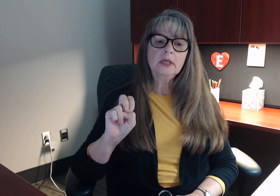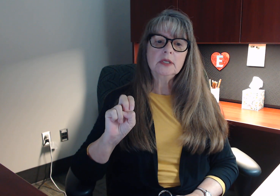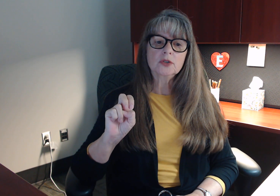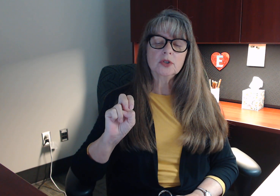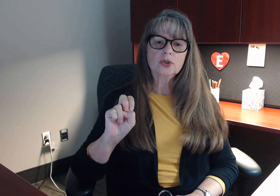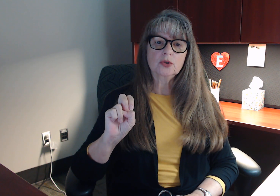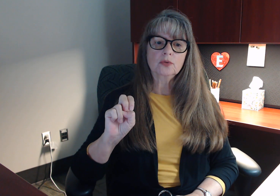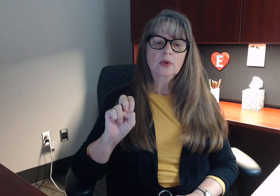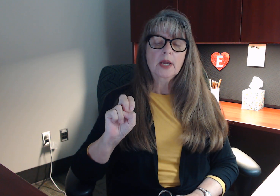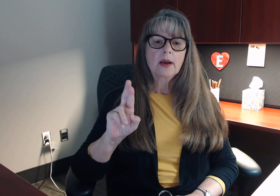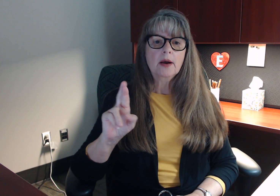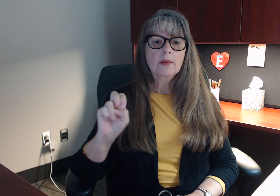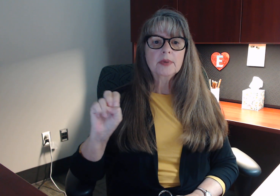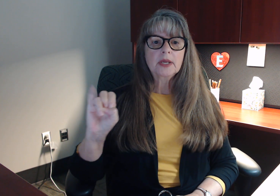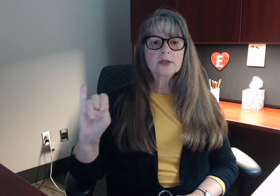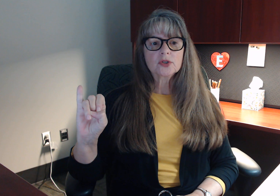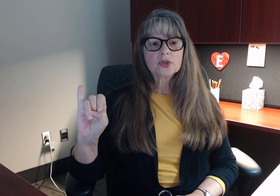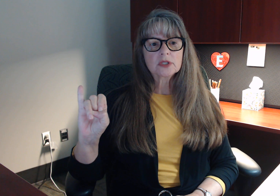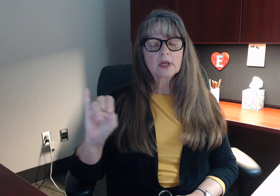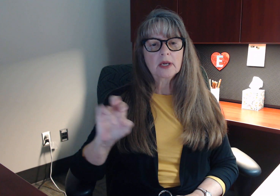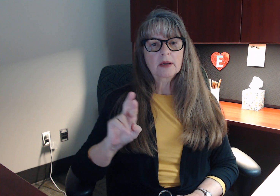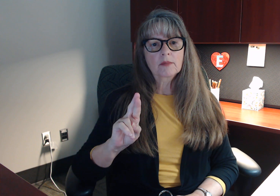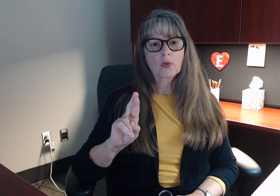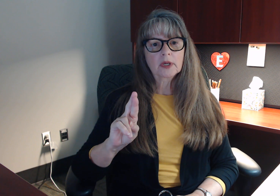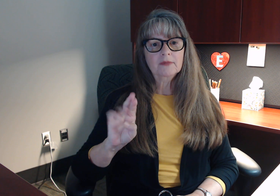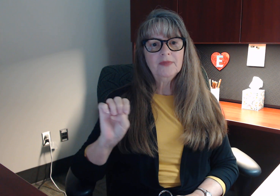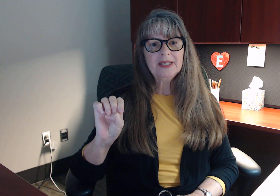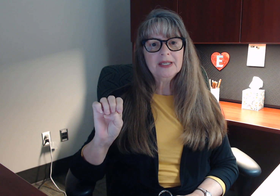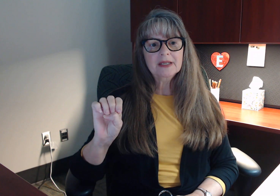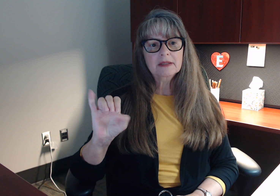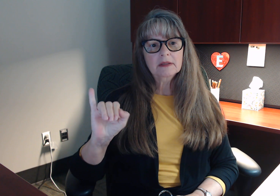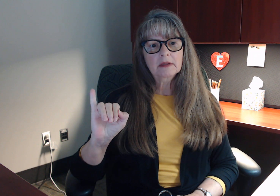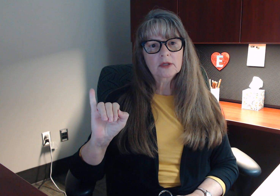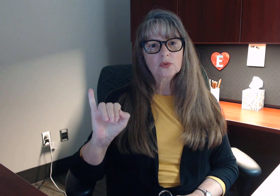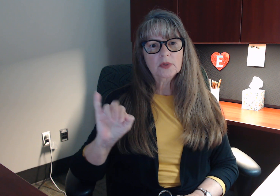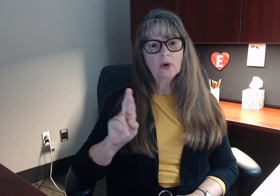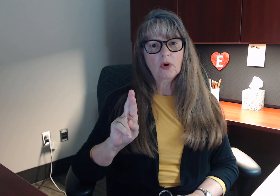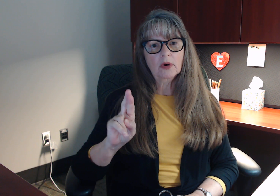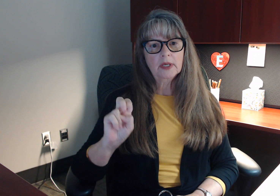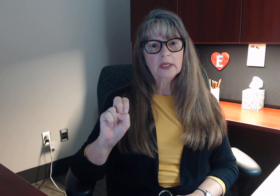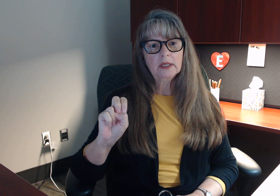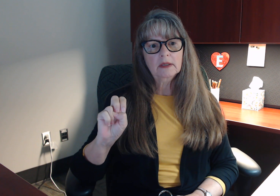as the 2, because it's just more convenient than doing REI.